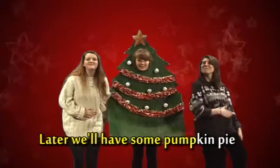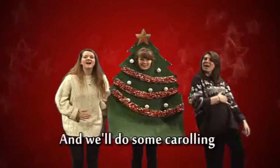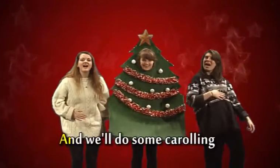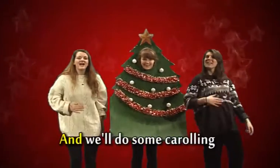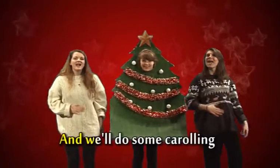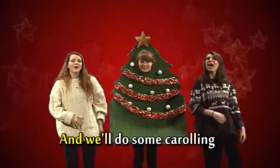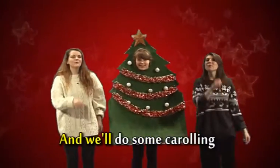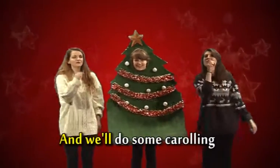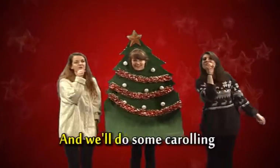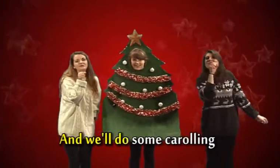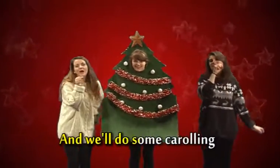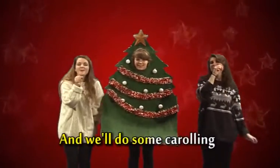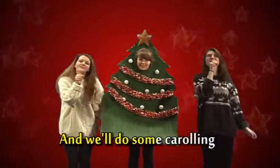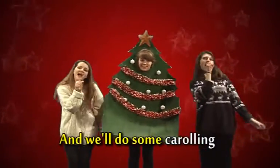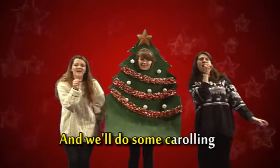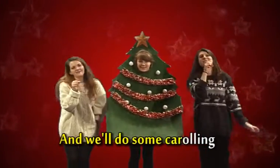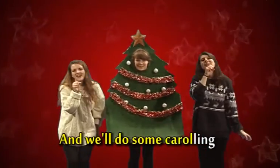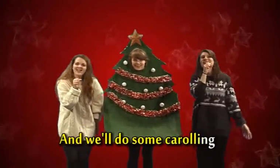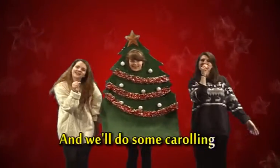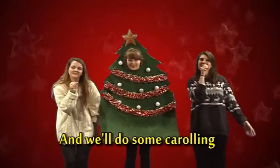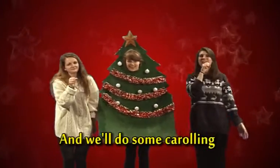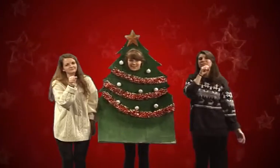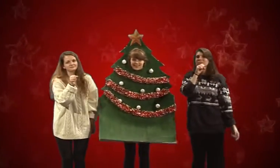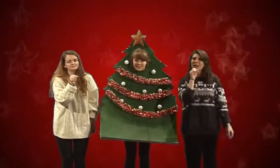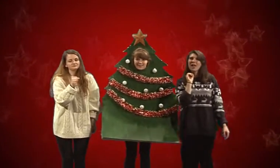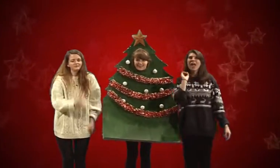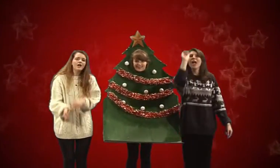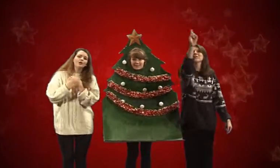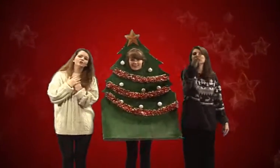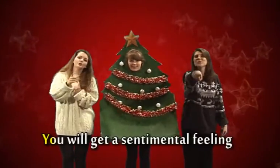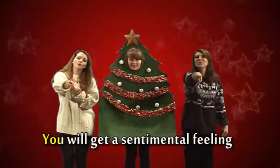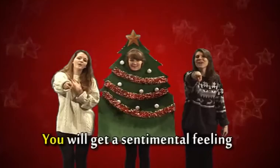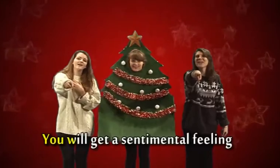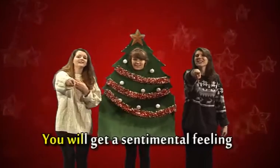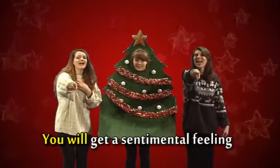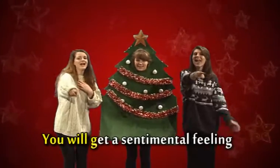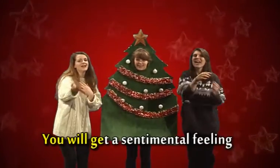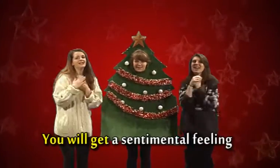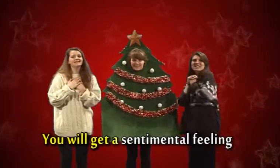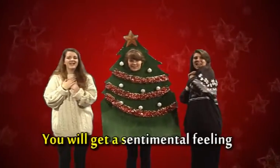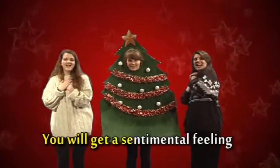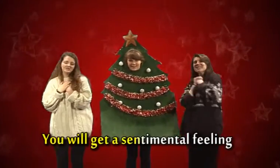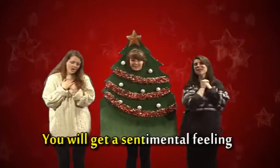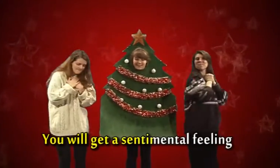pie And we'll do some caroling You will get a sentimental